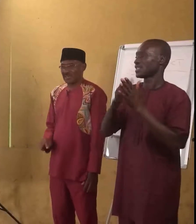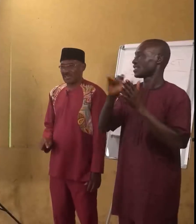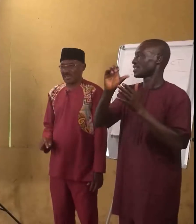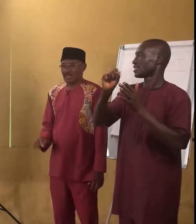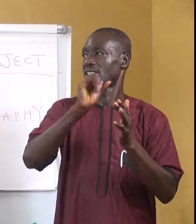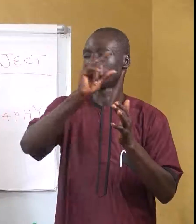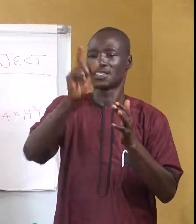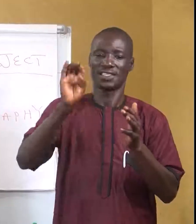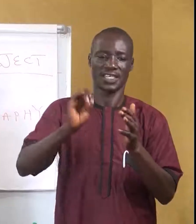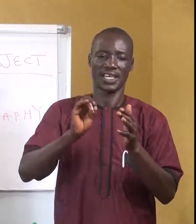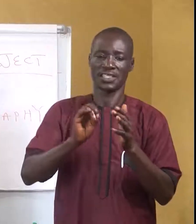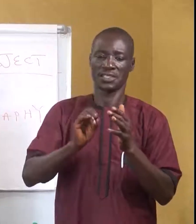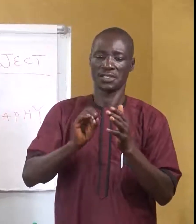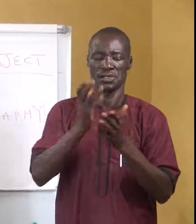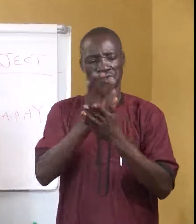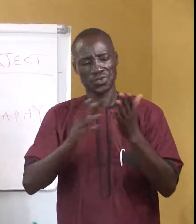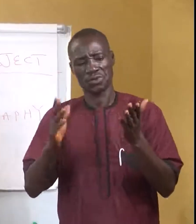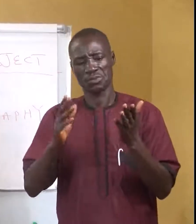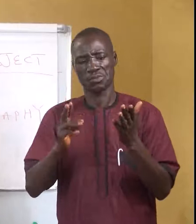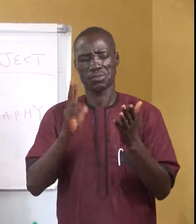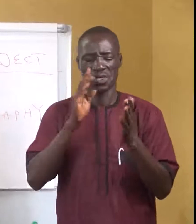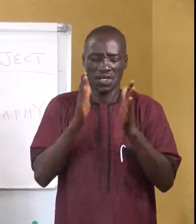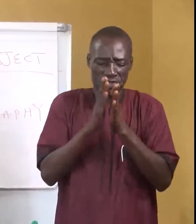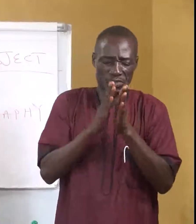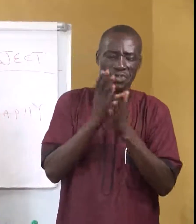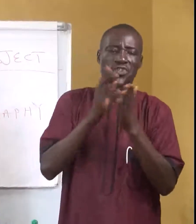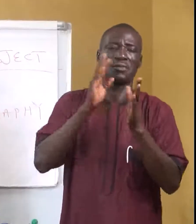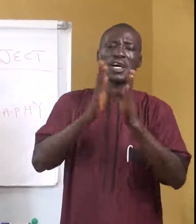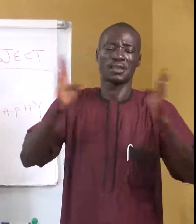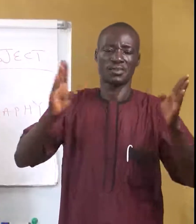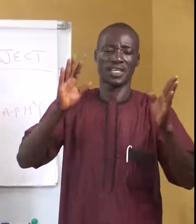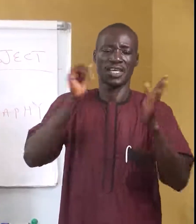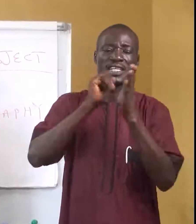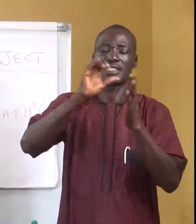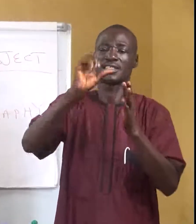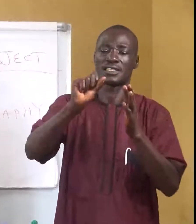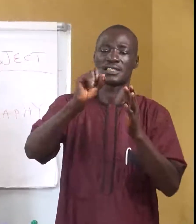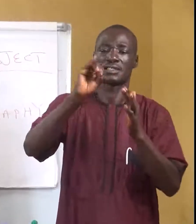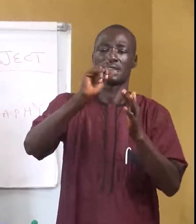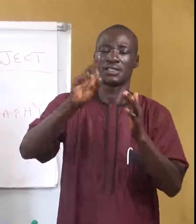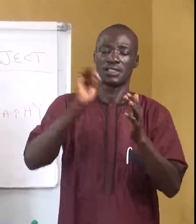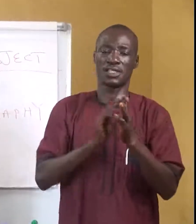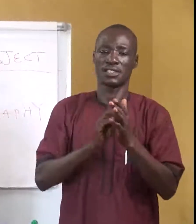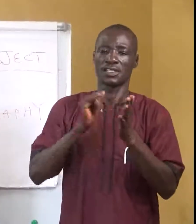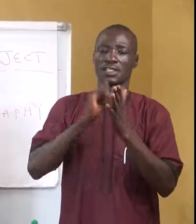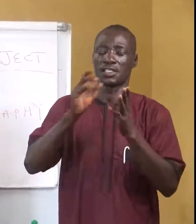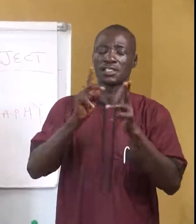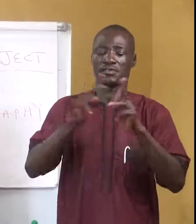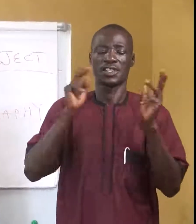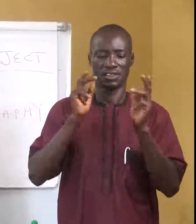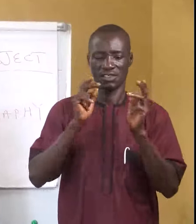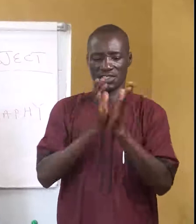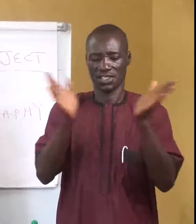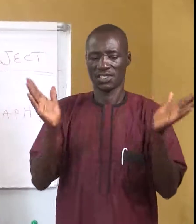settlement. Some settlements are small, while some are very large. It is very common